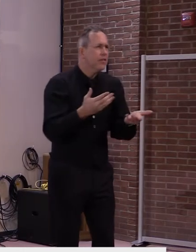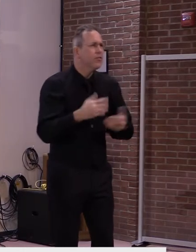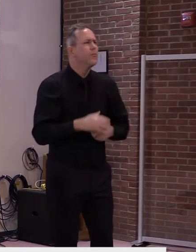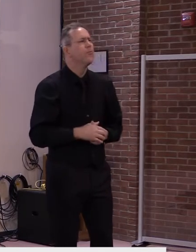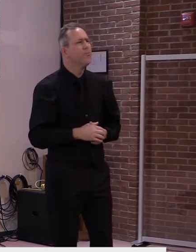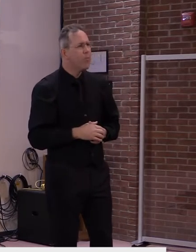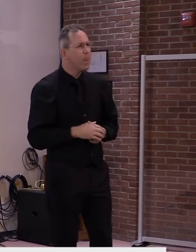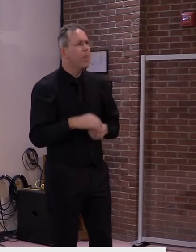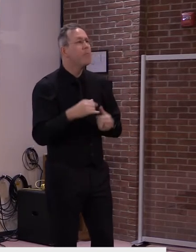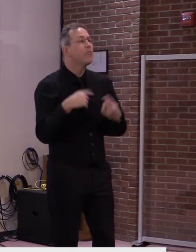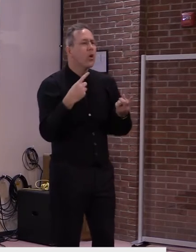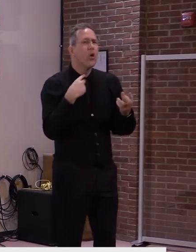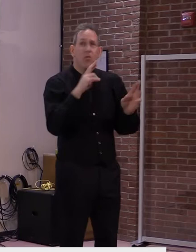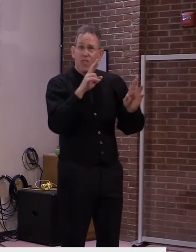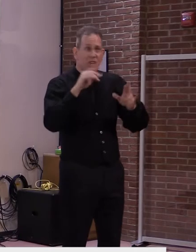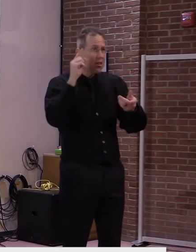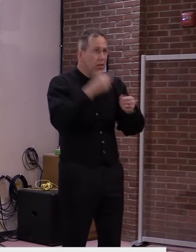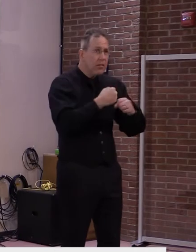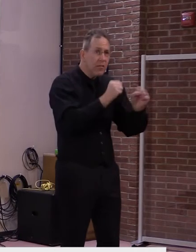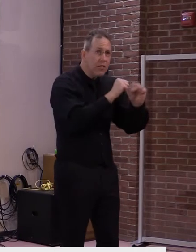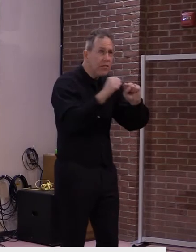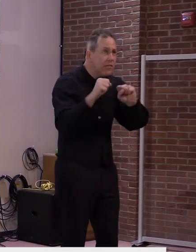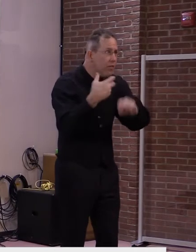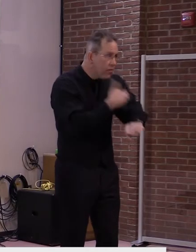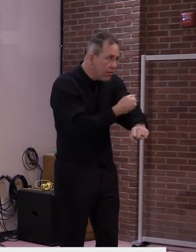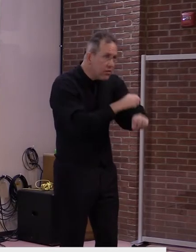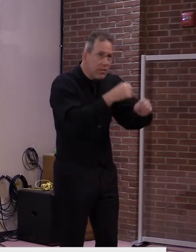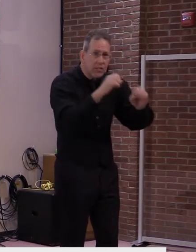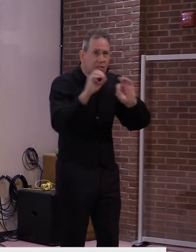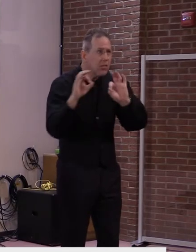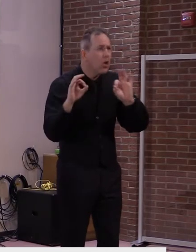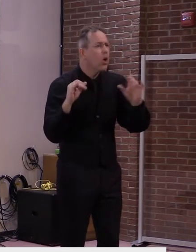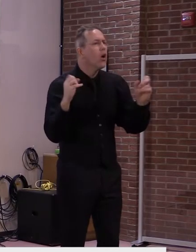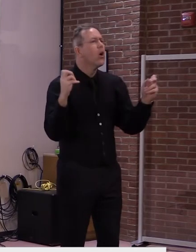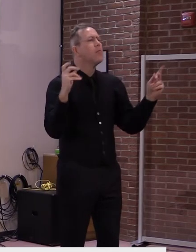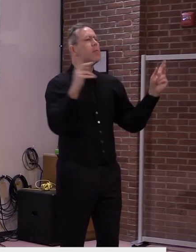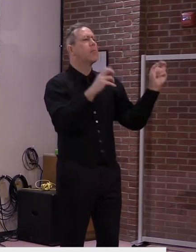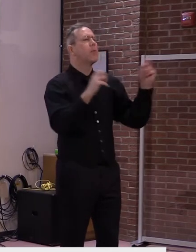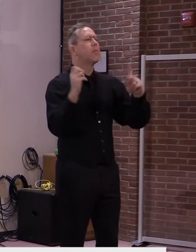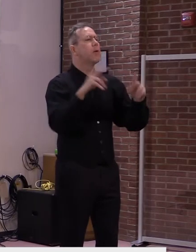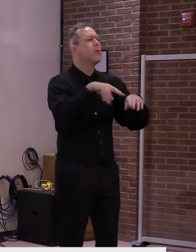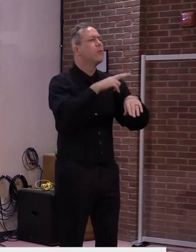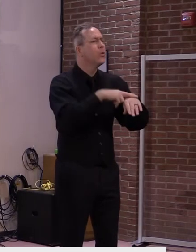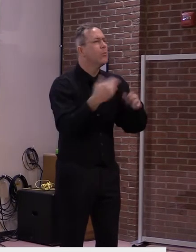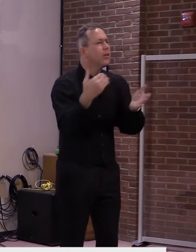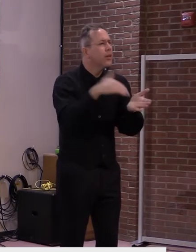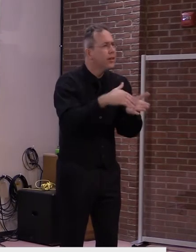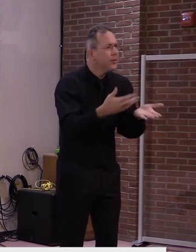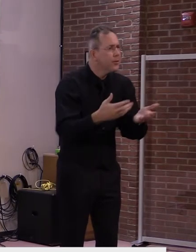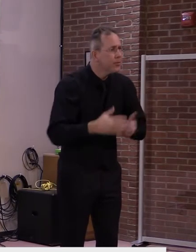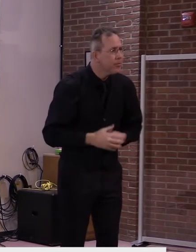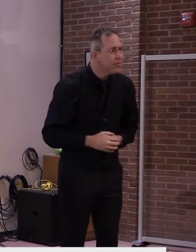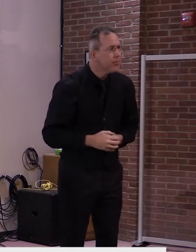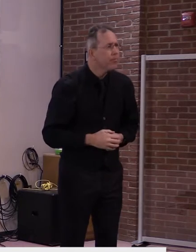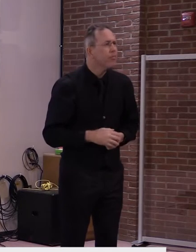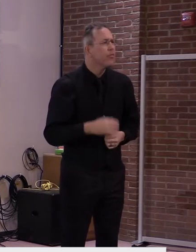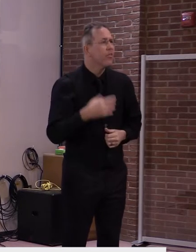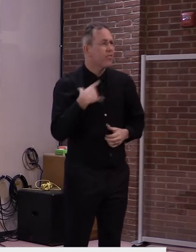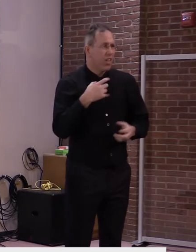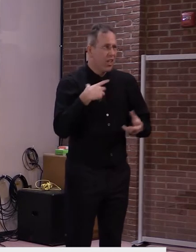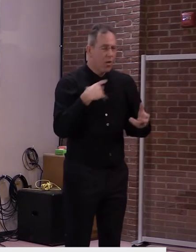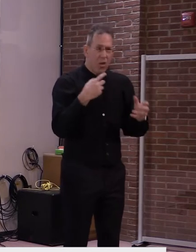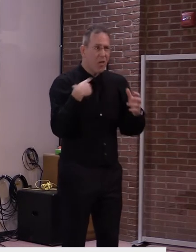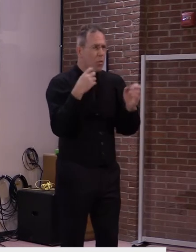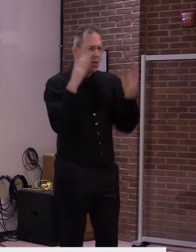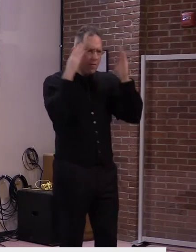normal much earlier than if we take our limited amount of vaccine and prioritize those